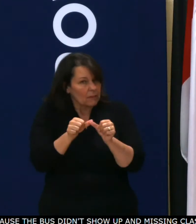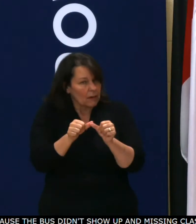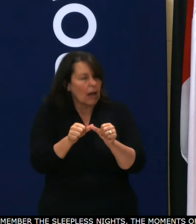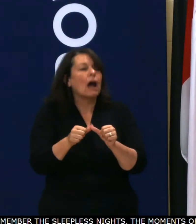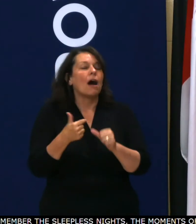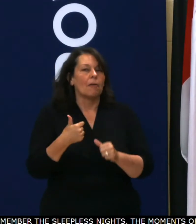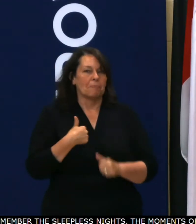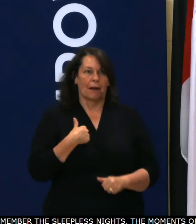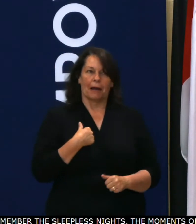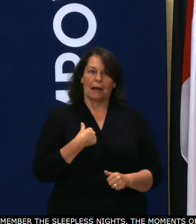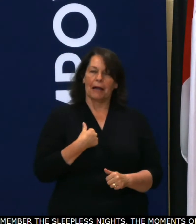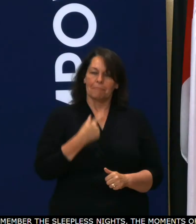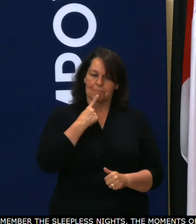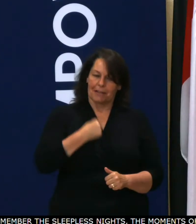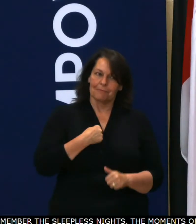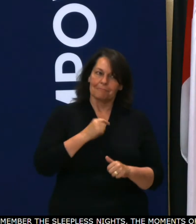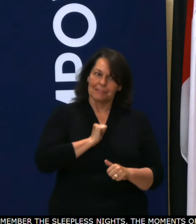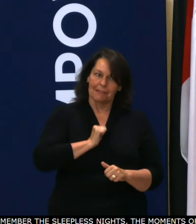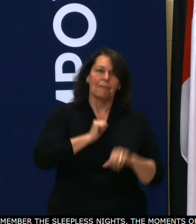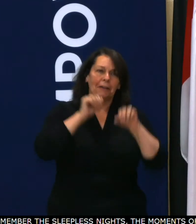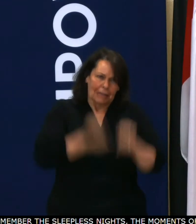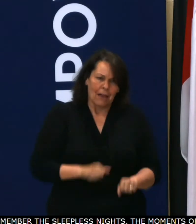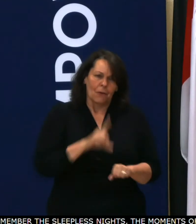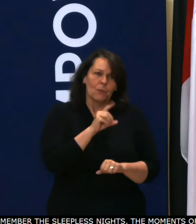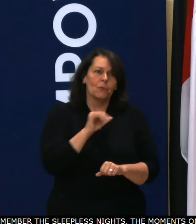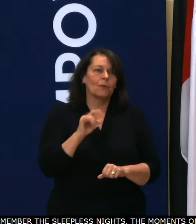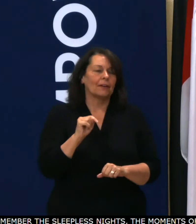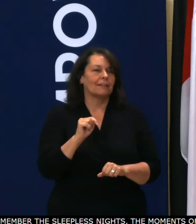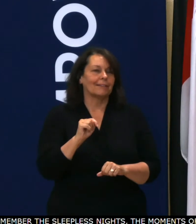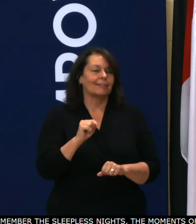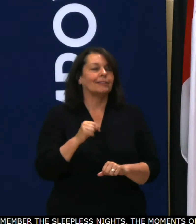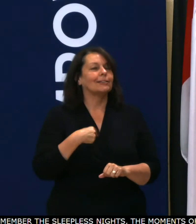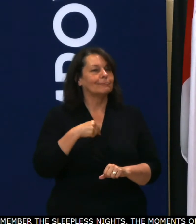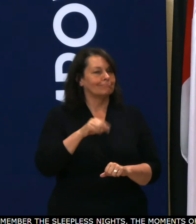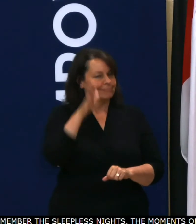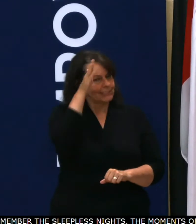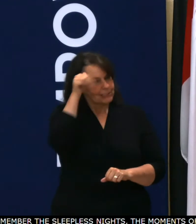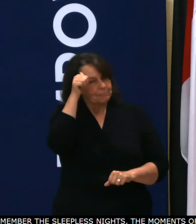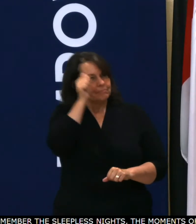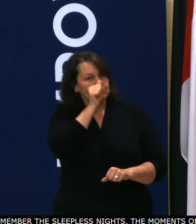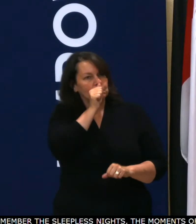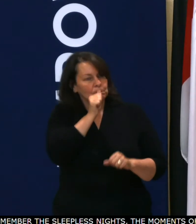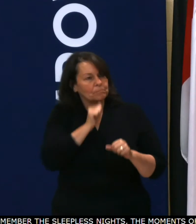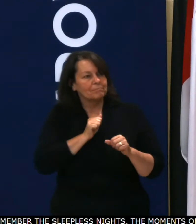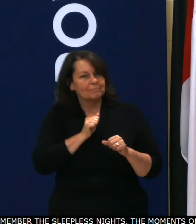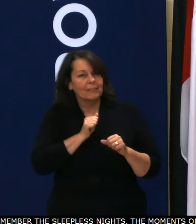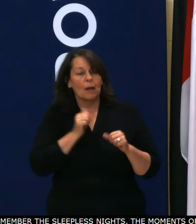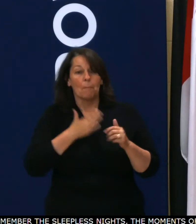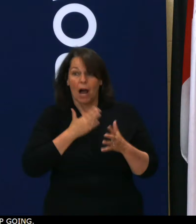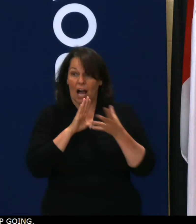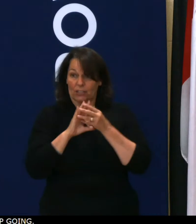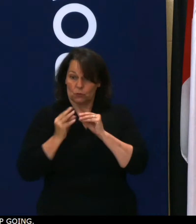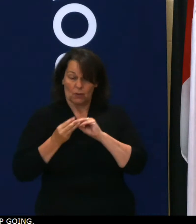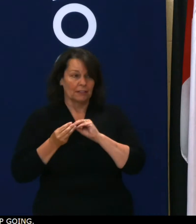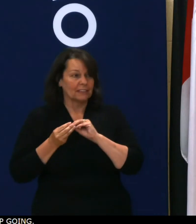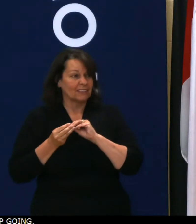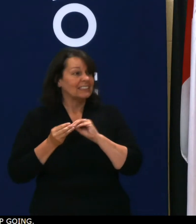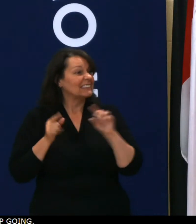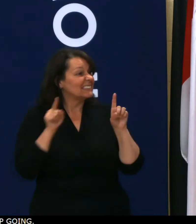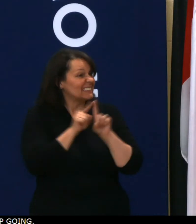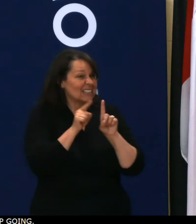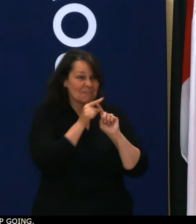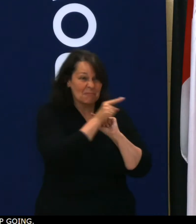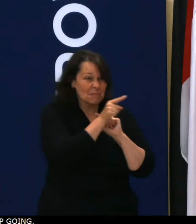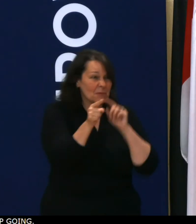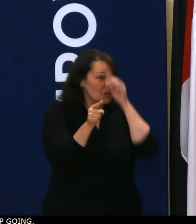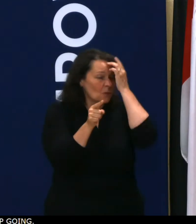do this and you will do it. Like my story, I know many of us here have faced unique challenges on our journey